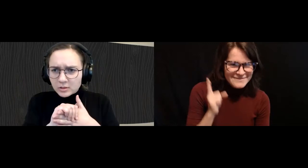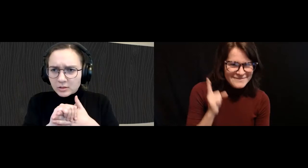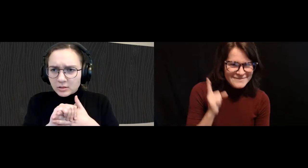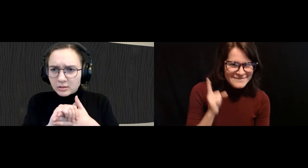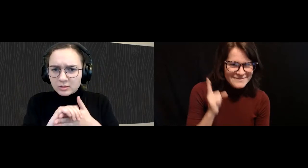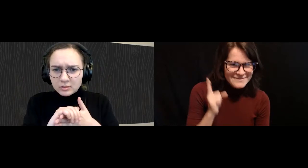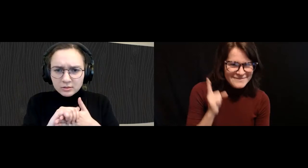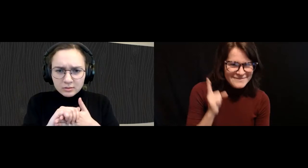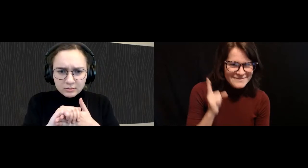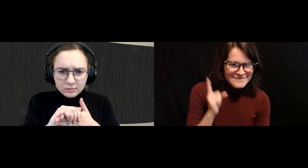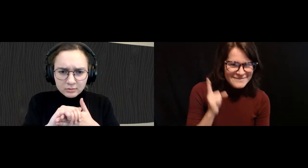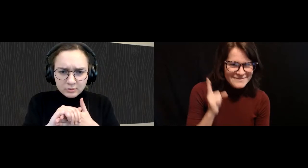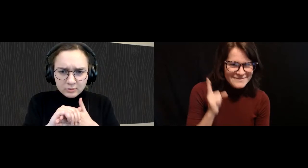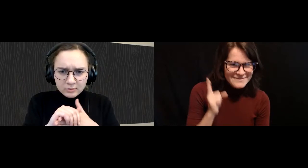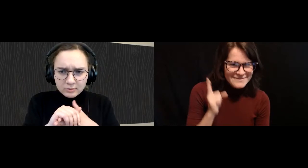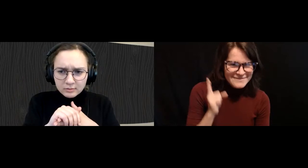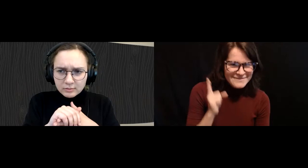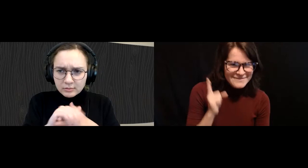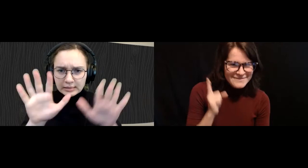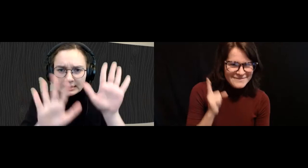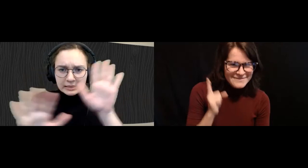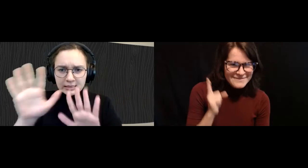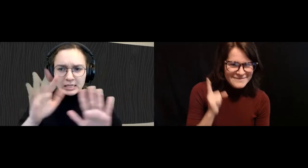yeah, her picture is frozen on our end as well.